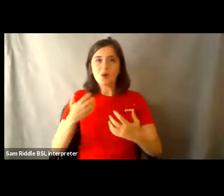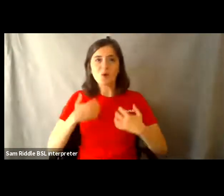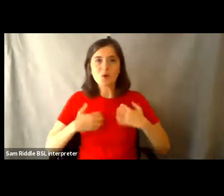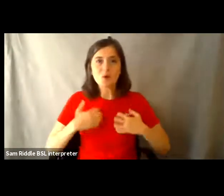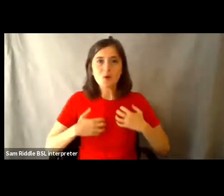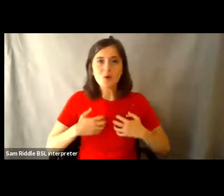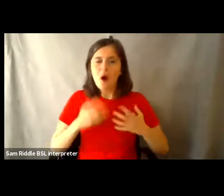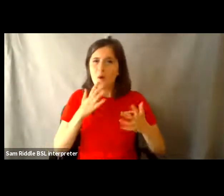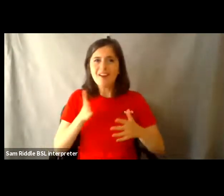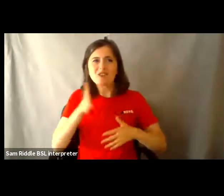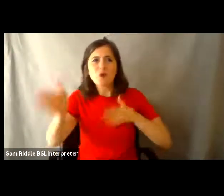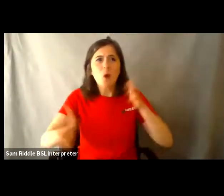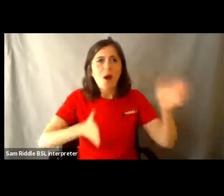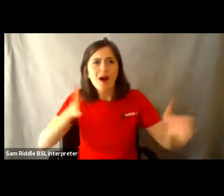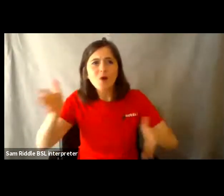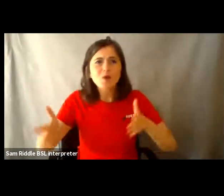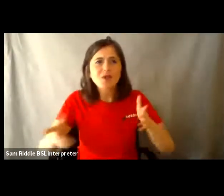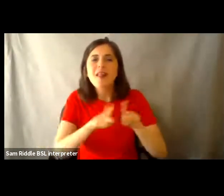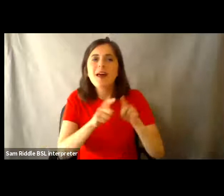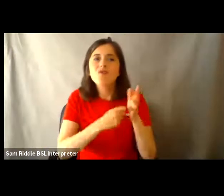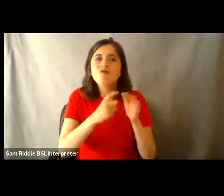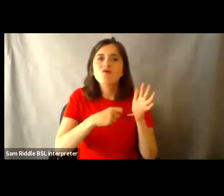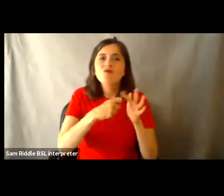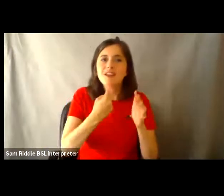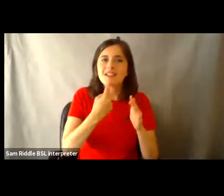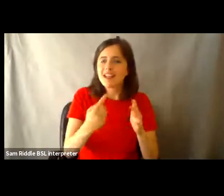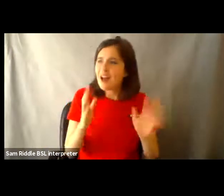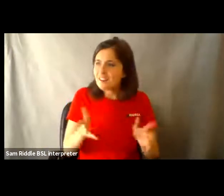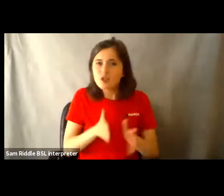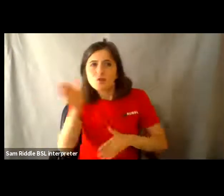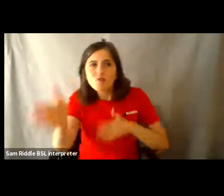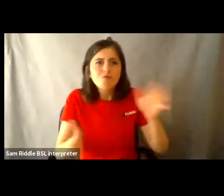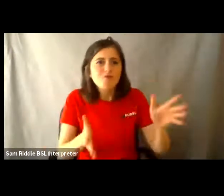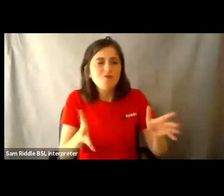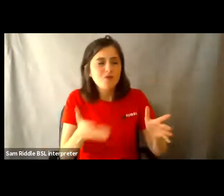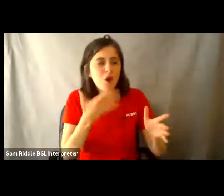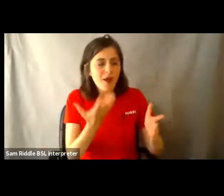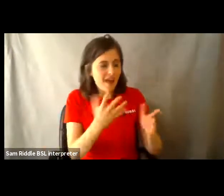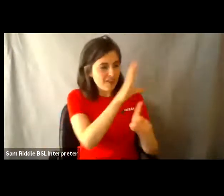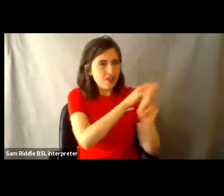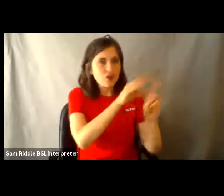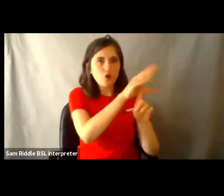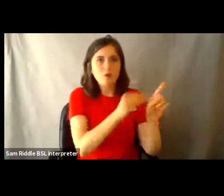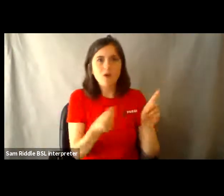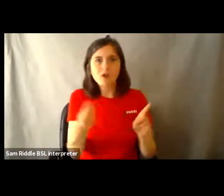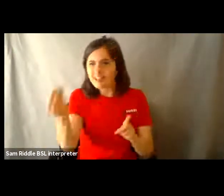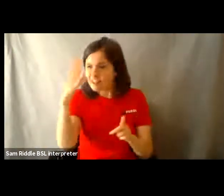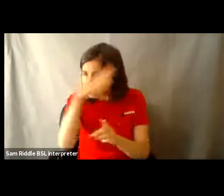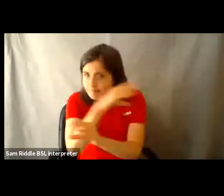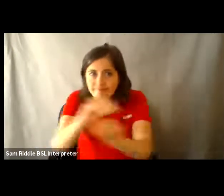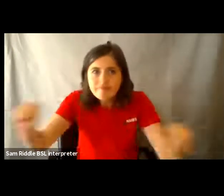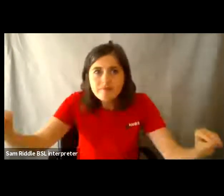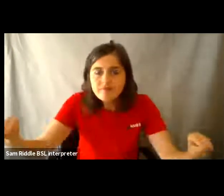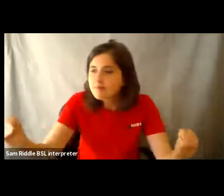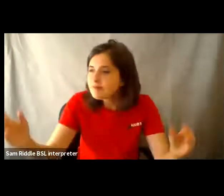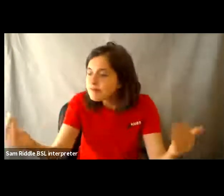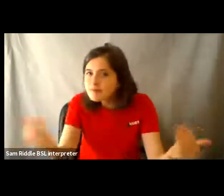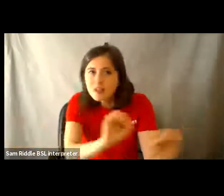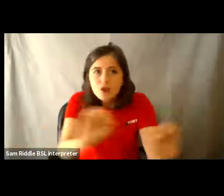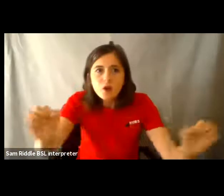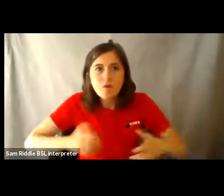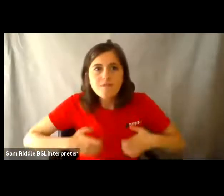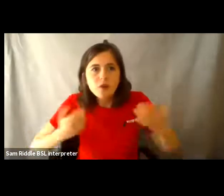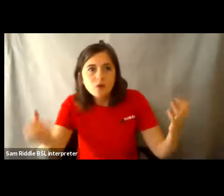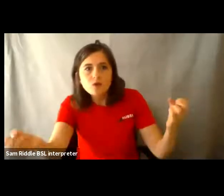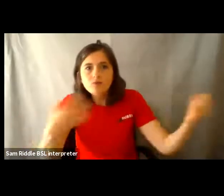need to go out there, as Rick Burgess said, that, we need to be taking the social model to people and finding out the views of